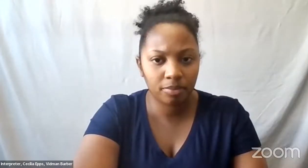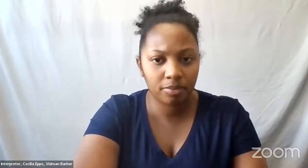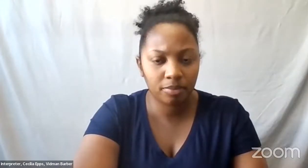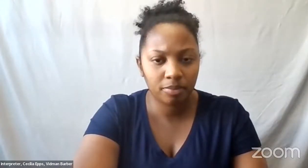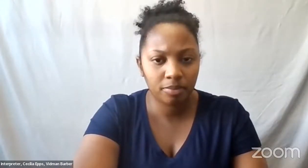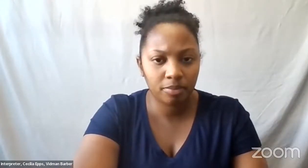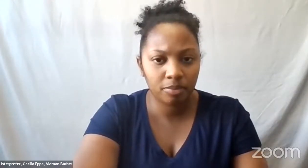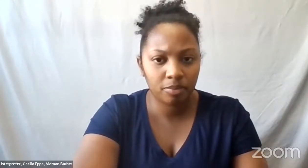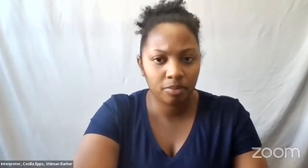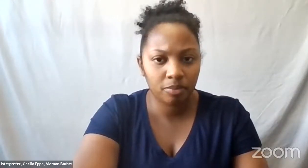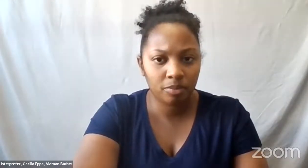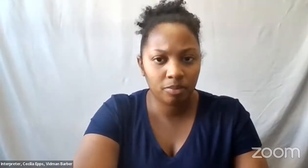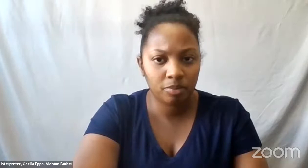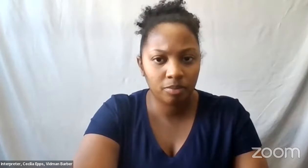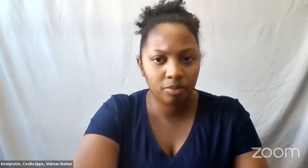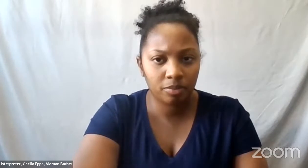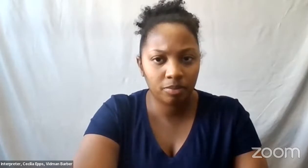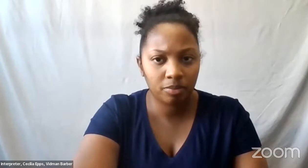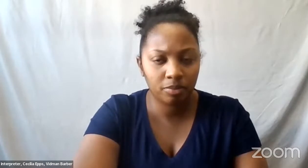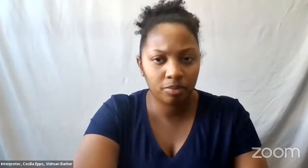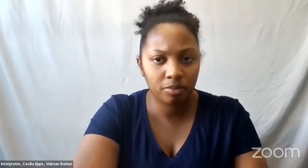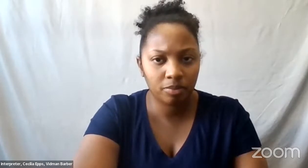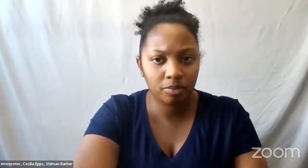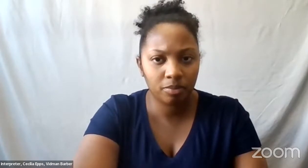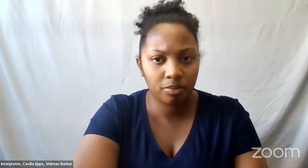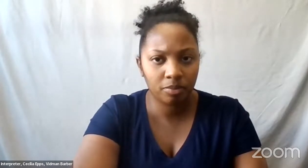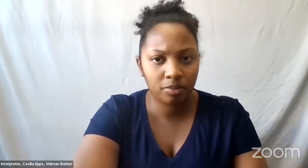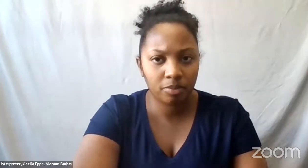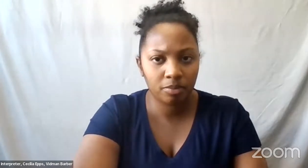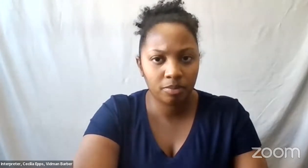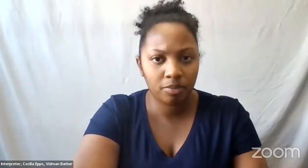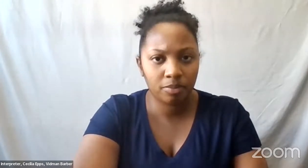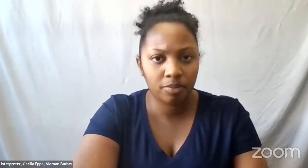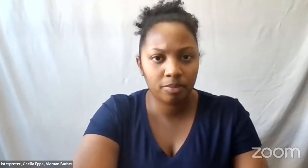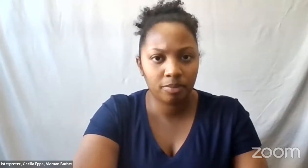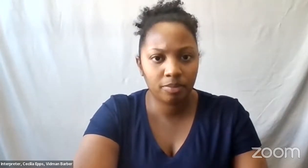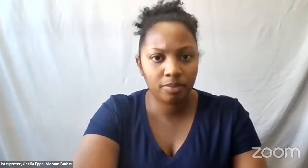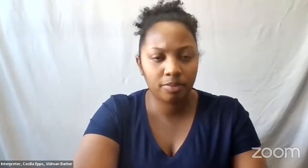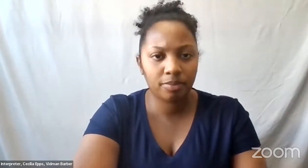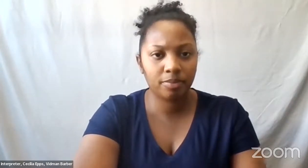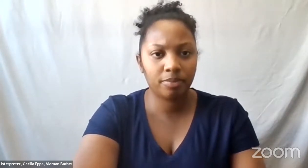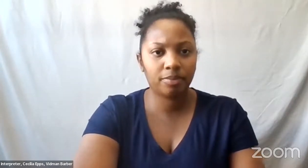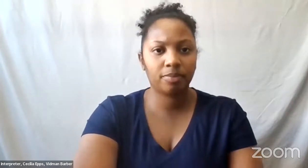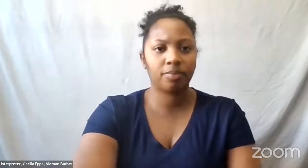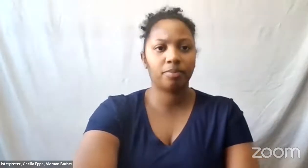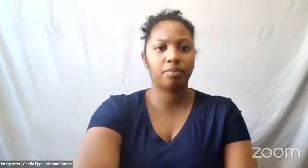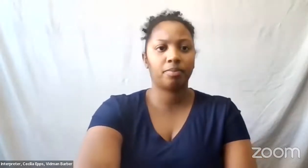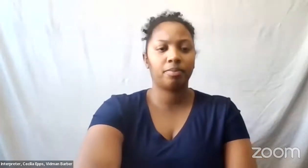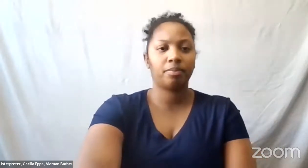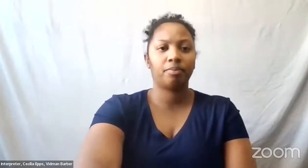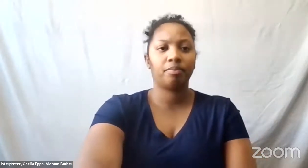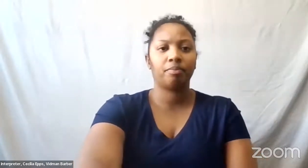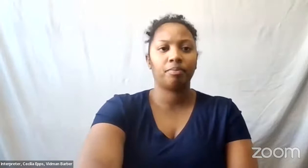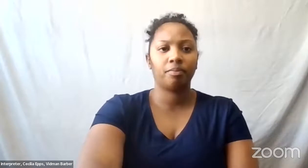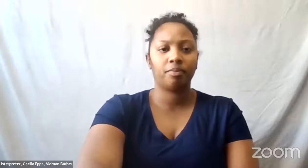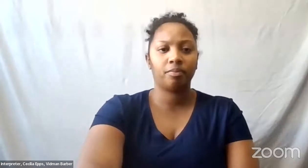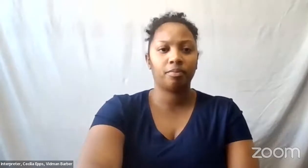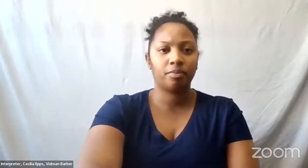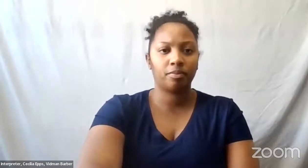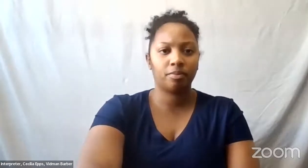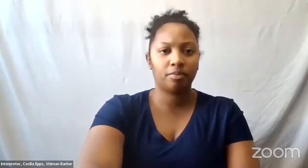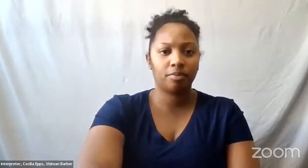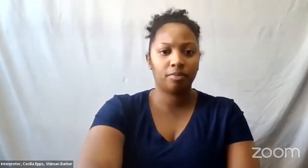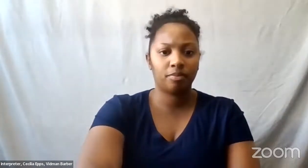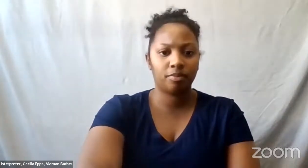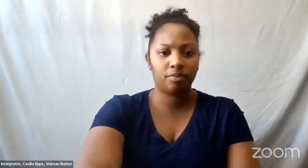they watch for your body language. And then you have a conversation after 2 minutes of telling that story about what they saw in your body language